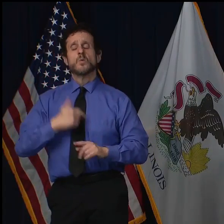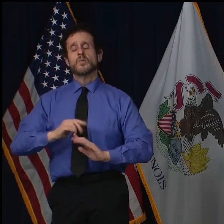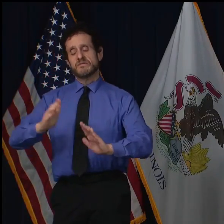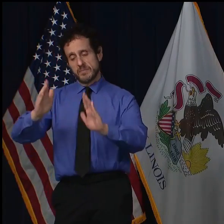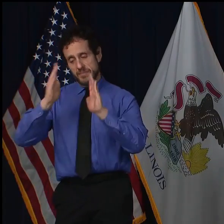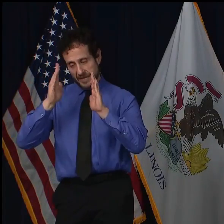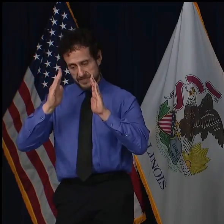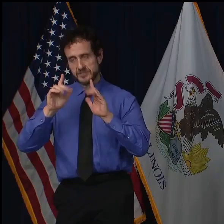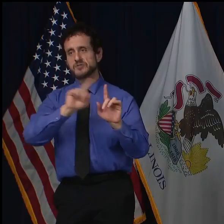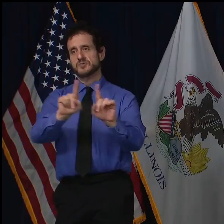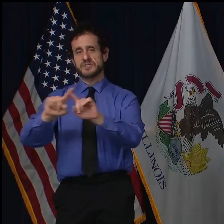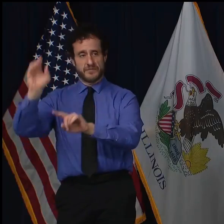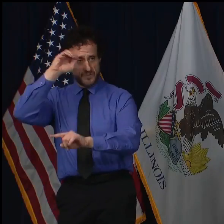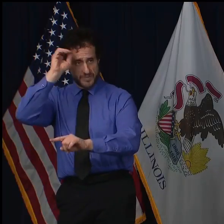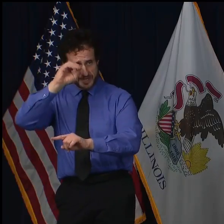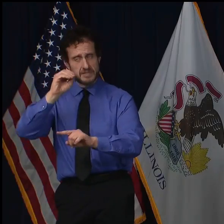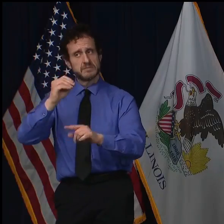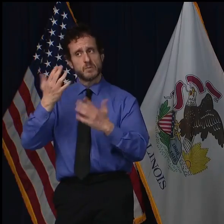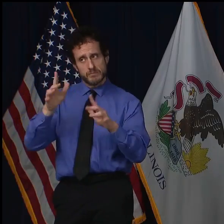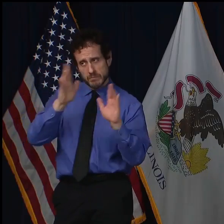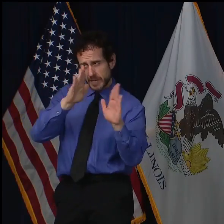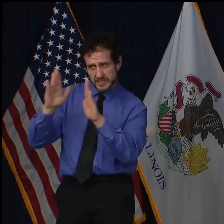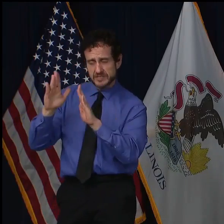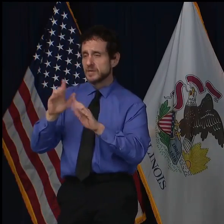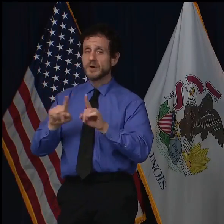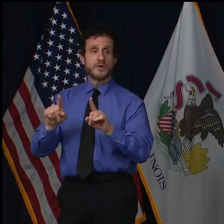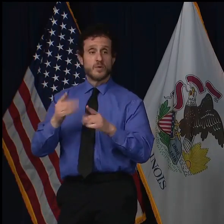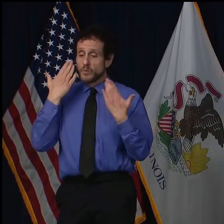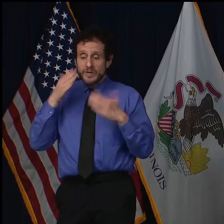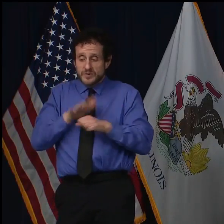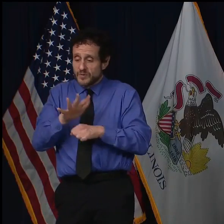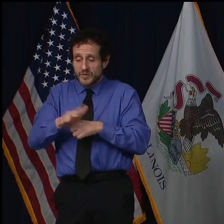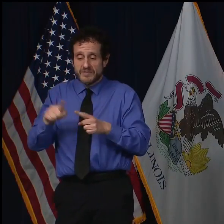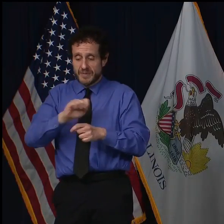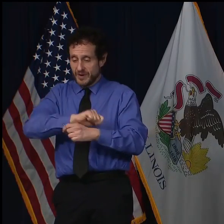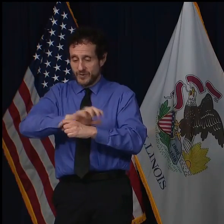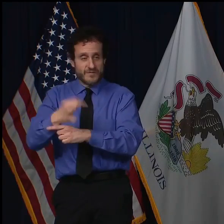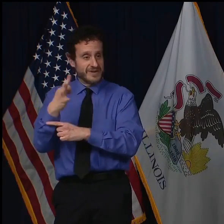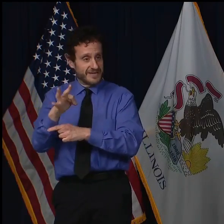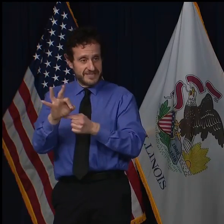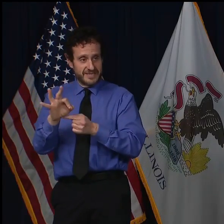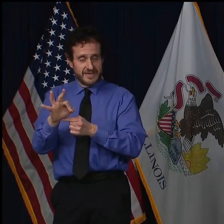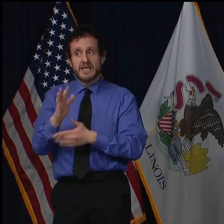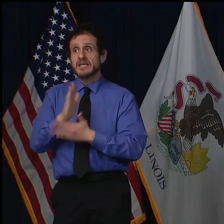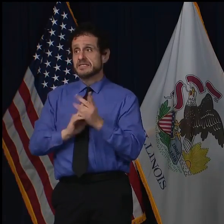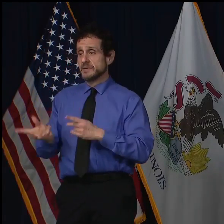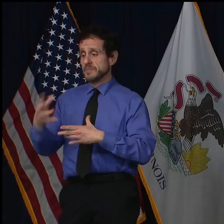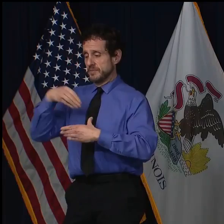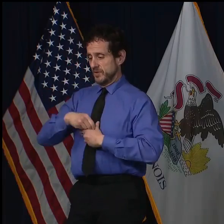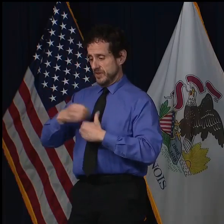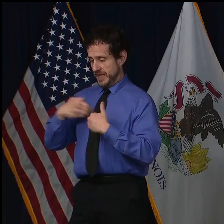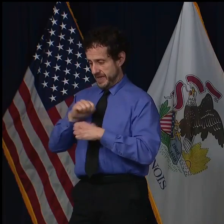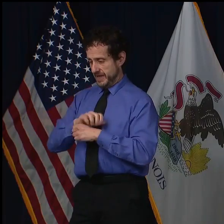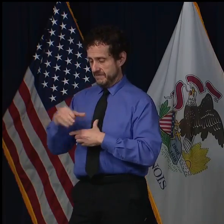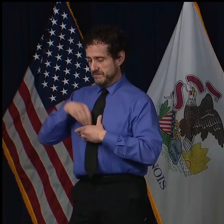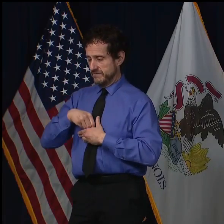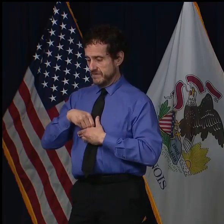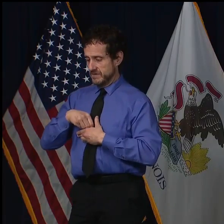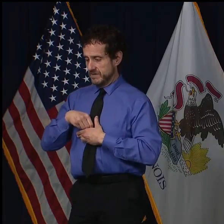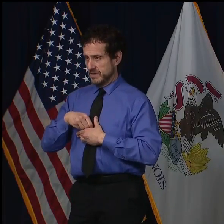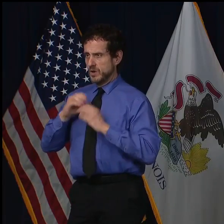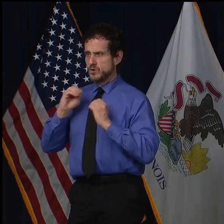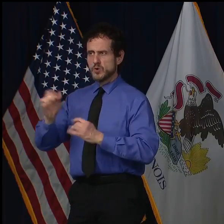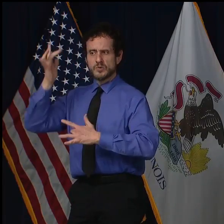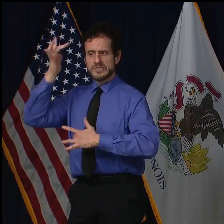of attention to that. But again, we don't know enough about this virus. The asymptomatic carriers are in some ways the most dangerous